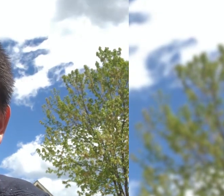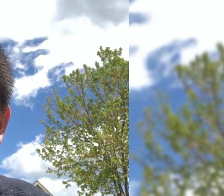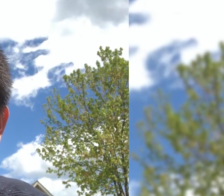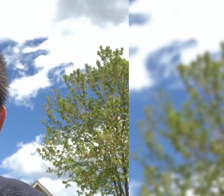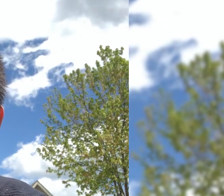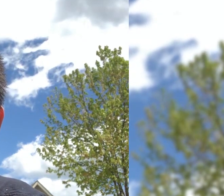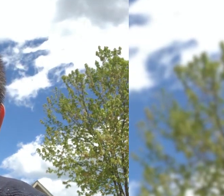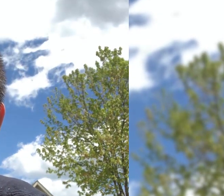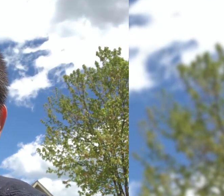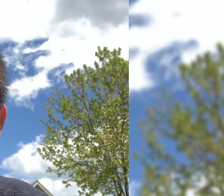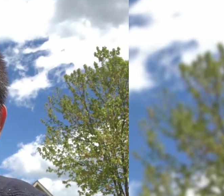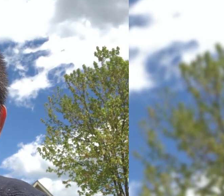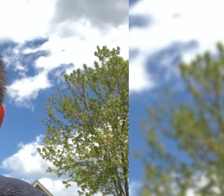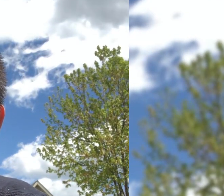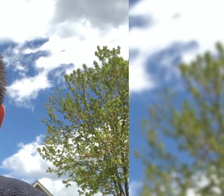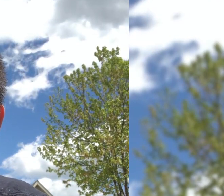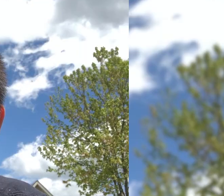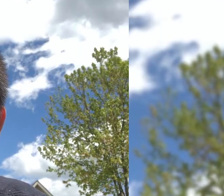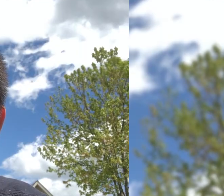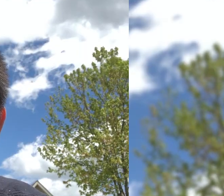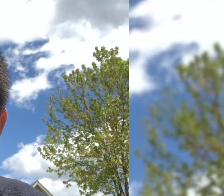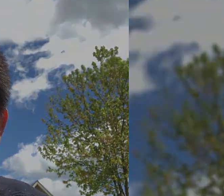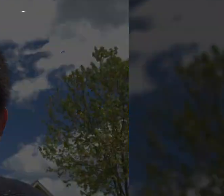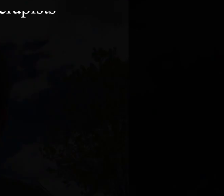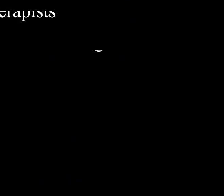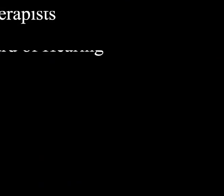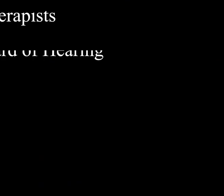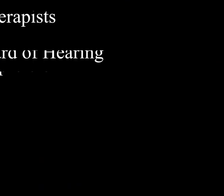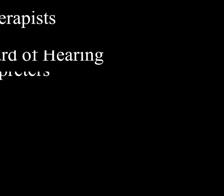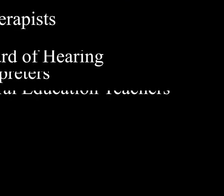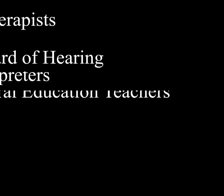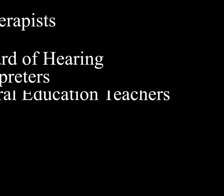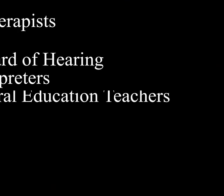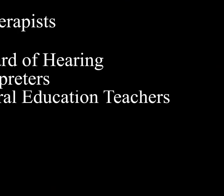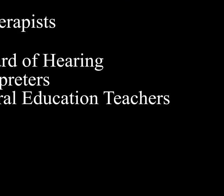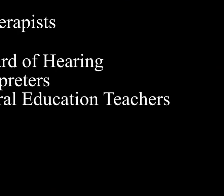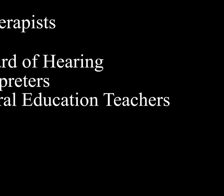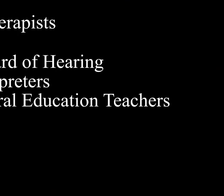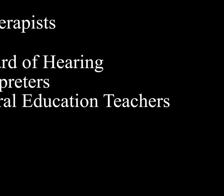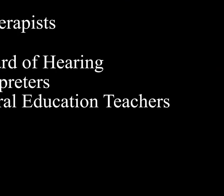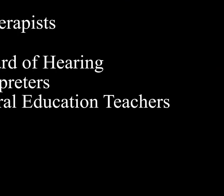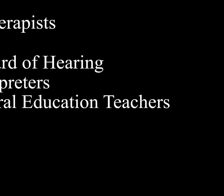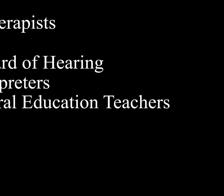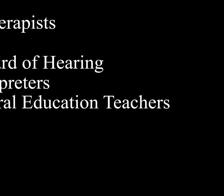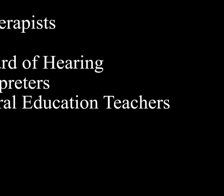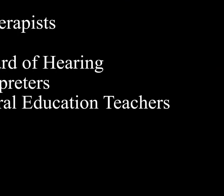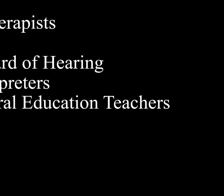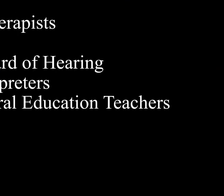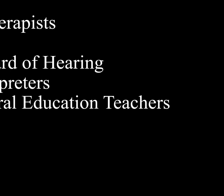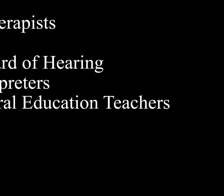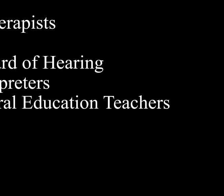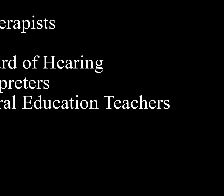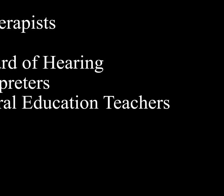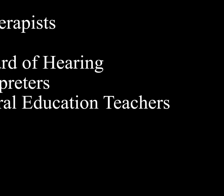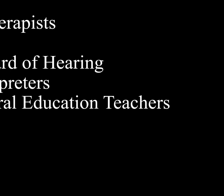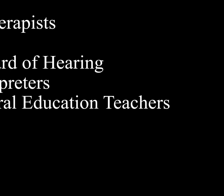an ever-changing world, we the students want to thank all the speech, language therapists, audiologists, teachers of the